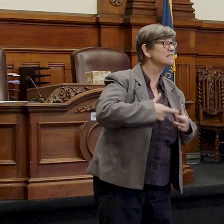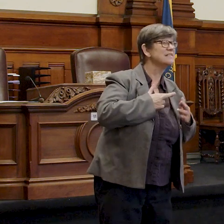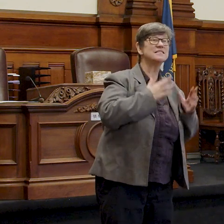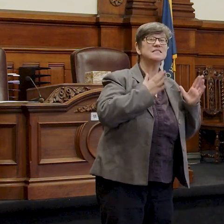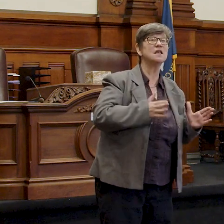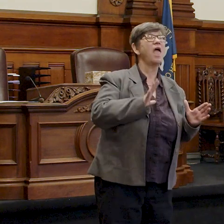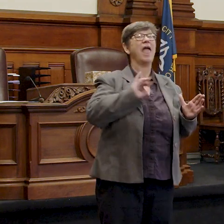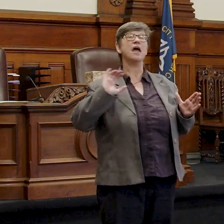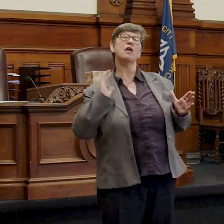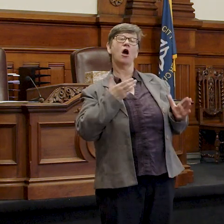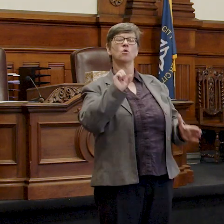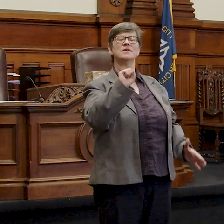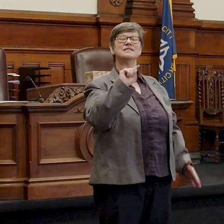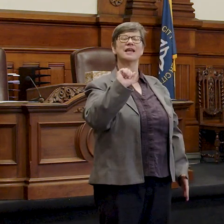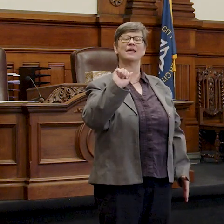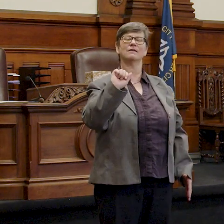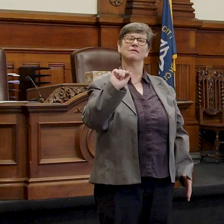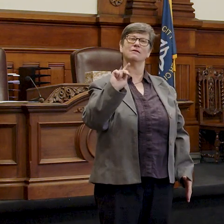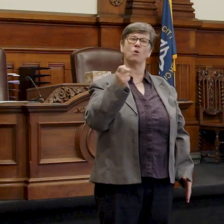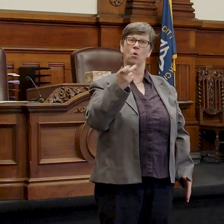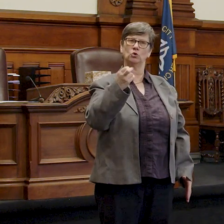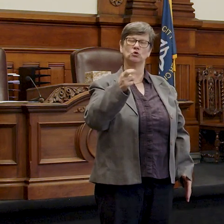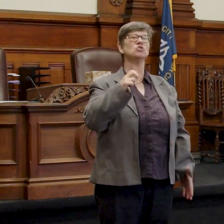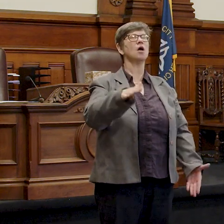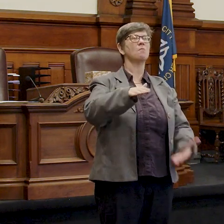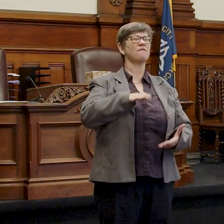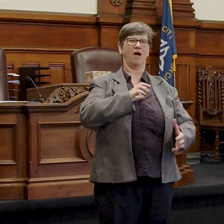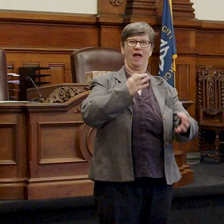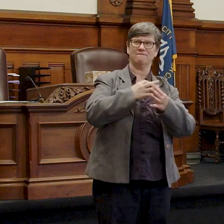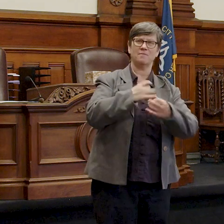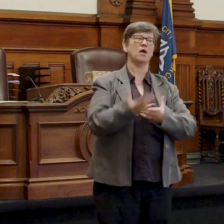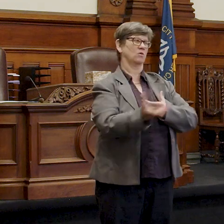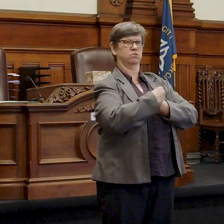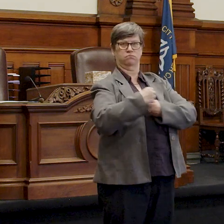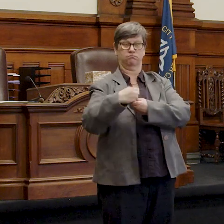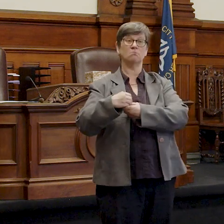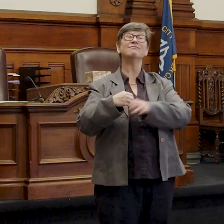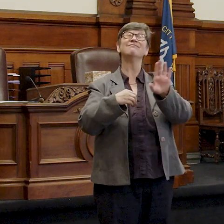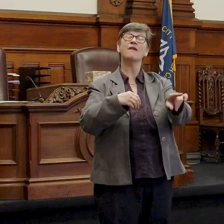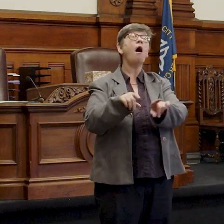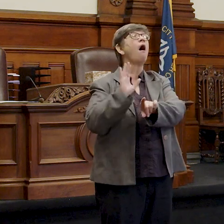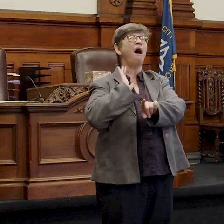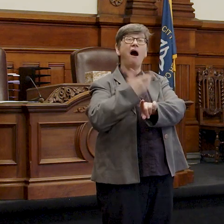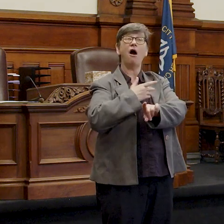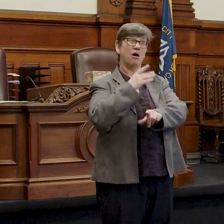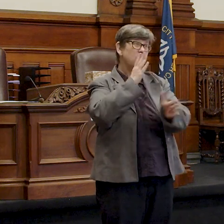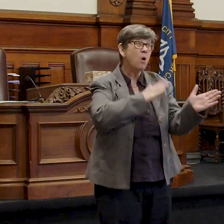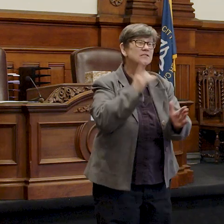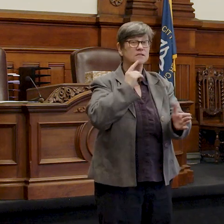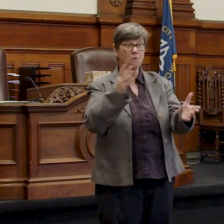start of this budget process, we shifted the timetable for our community input process 3 months earlier to give us time to